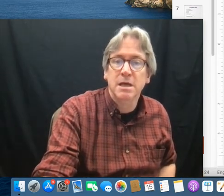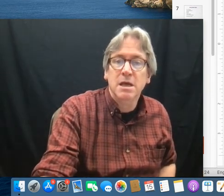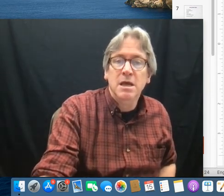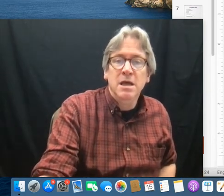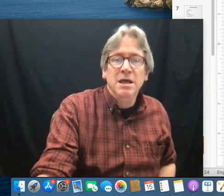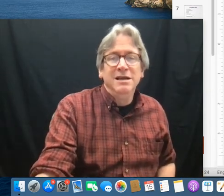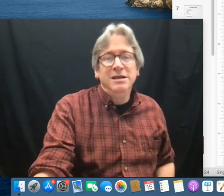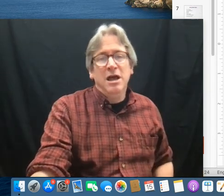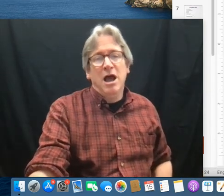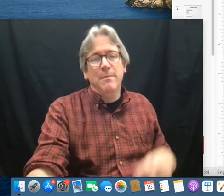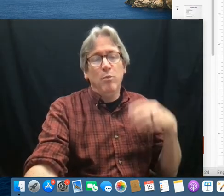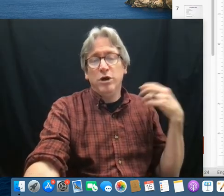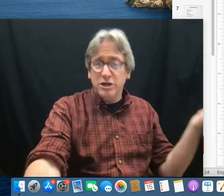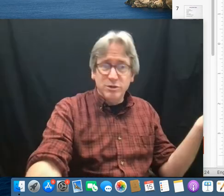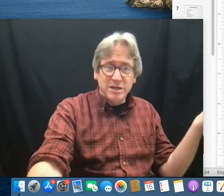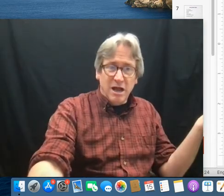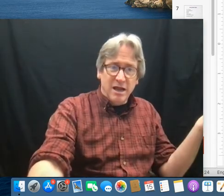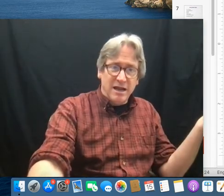cloud.